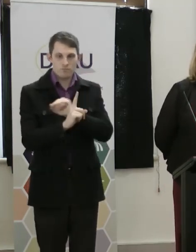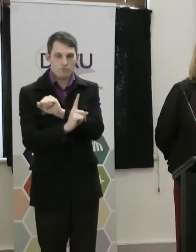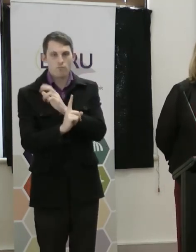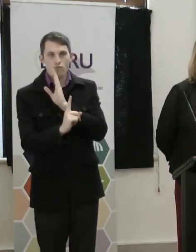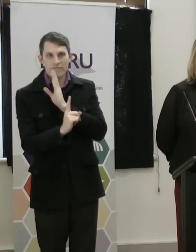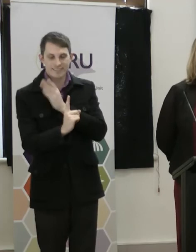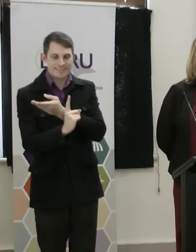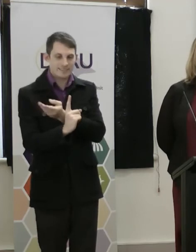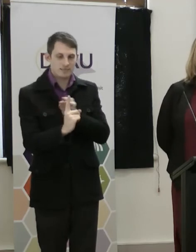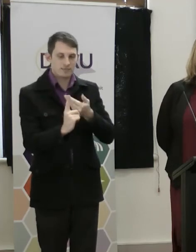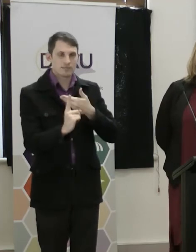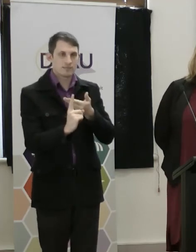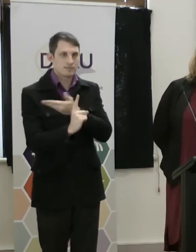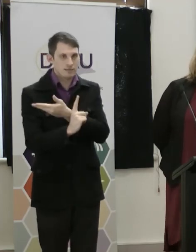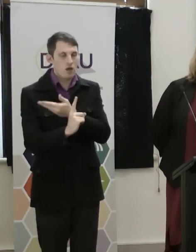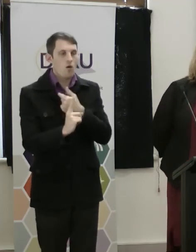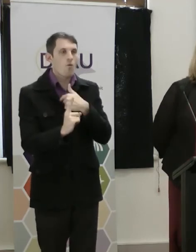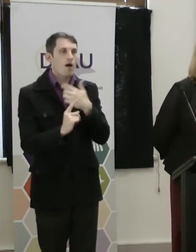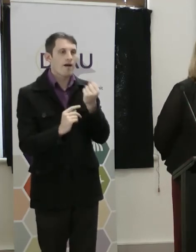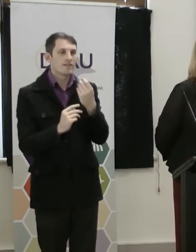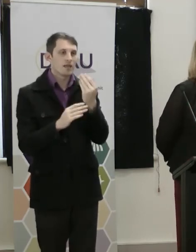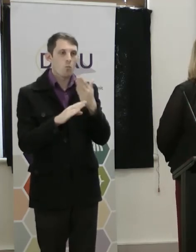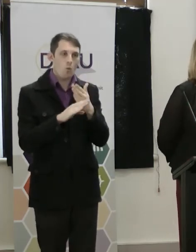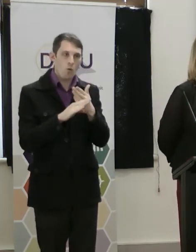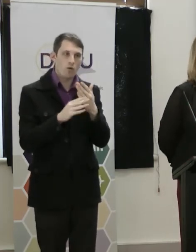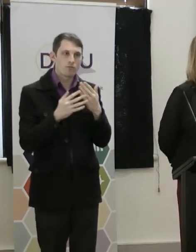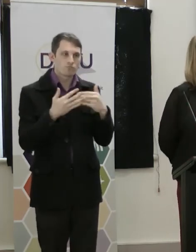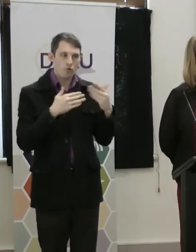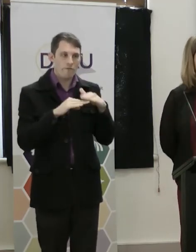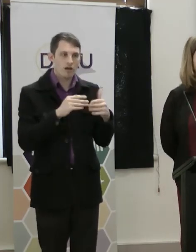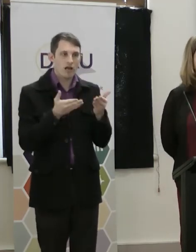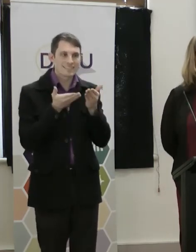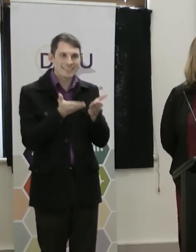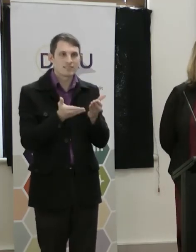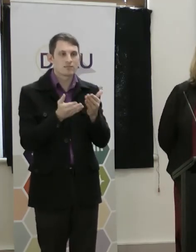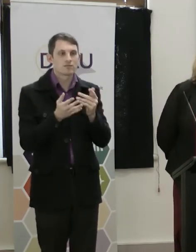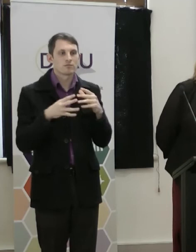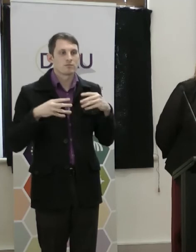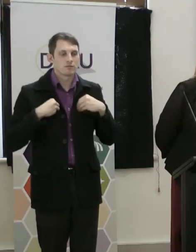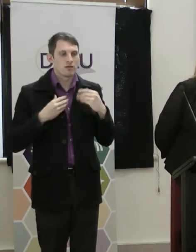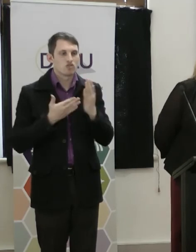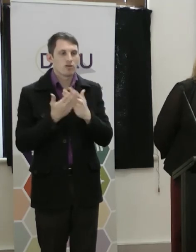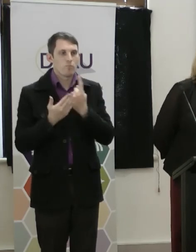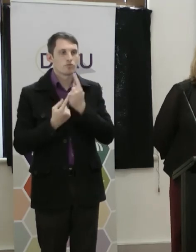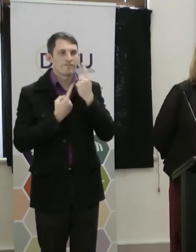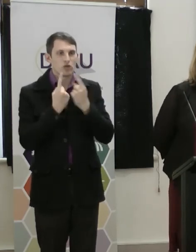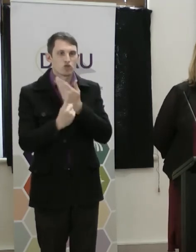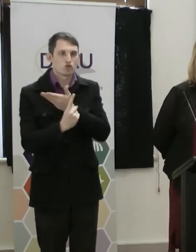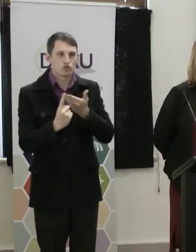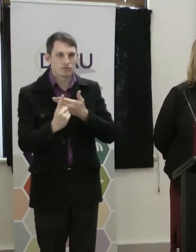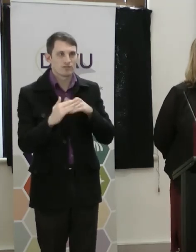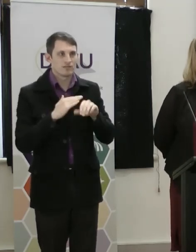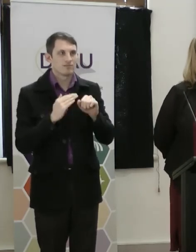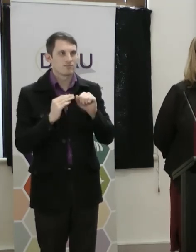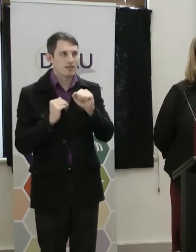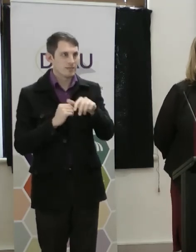we have some work being done around consent and sharing of personal information and all of that sort of stuff in the space of